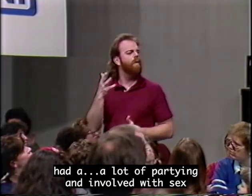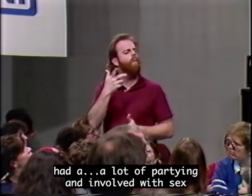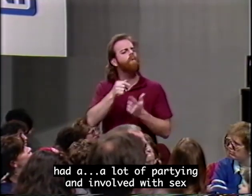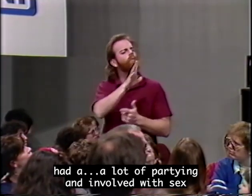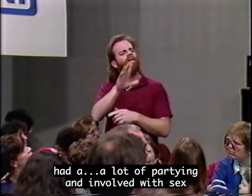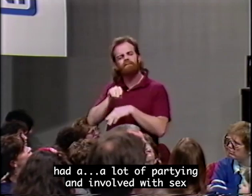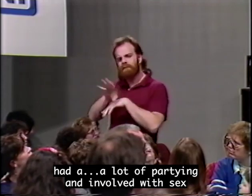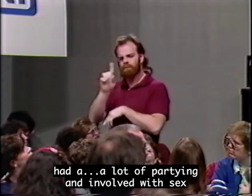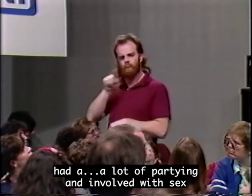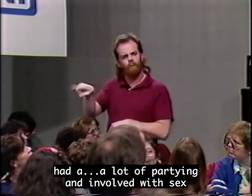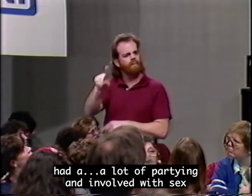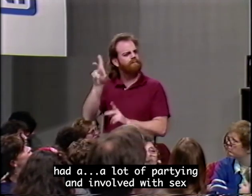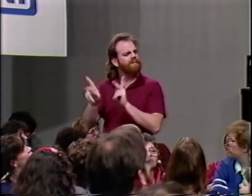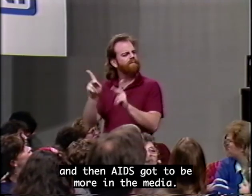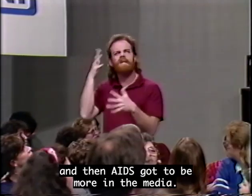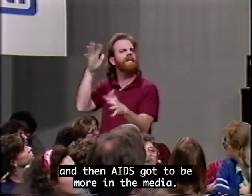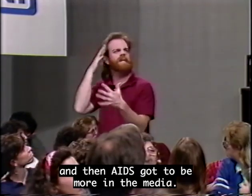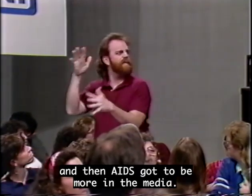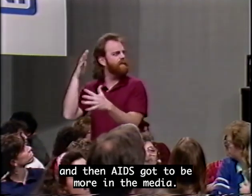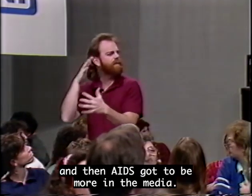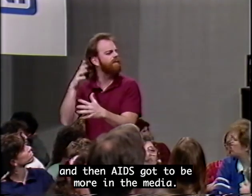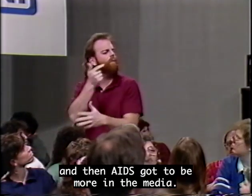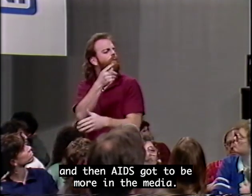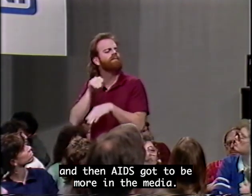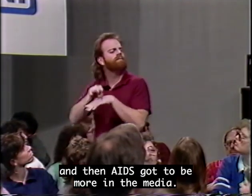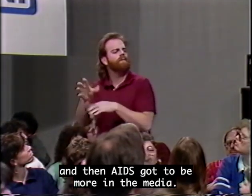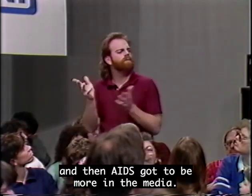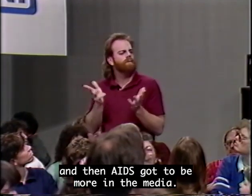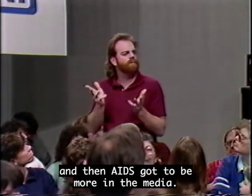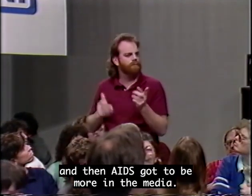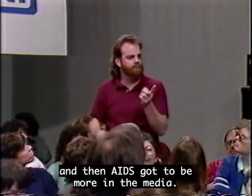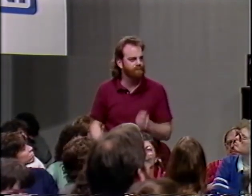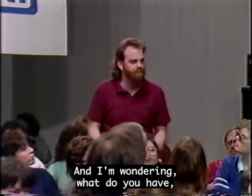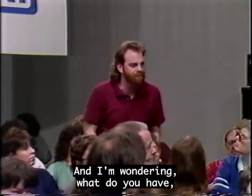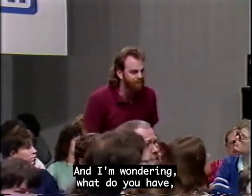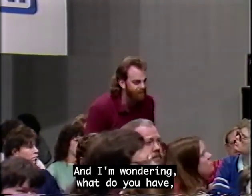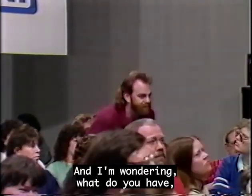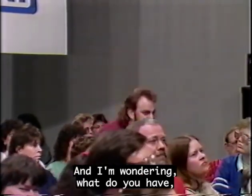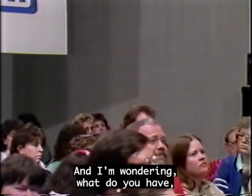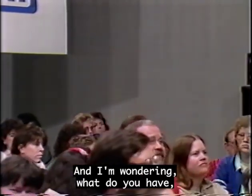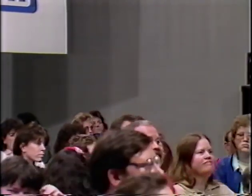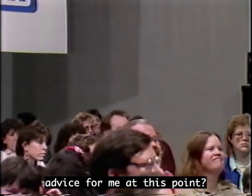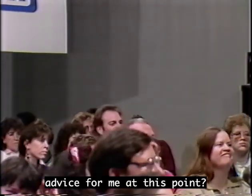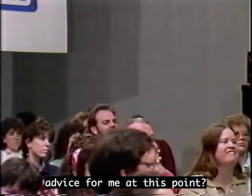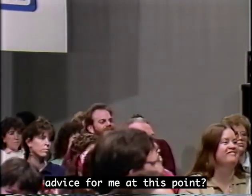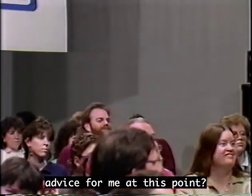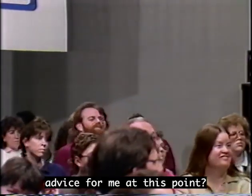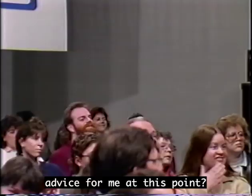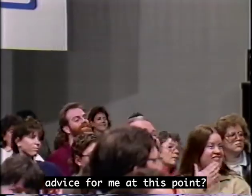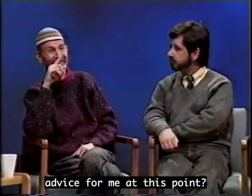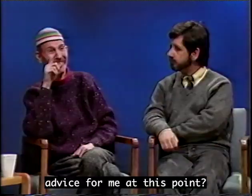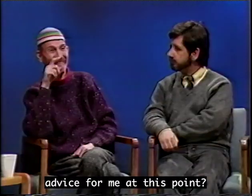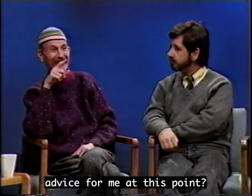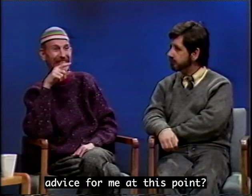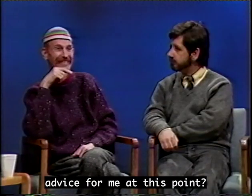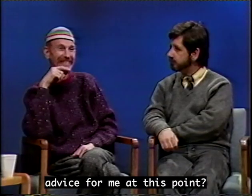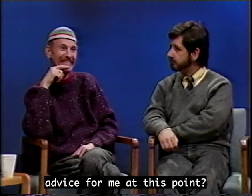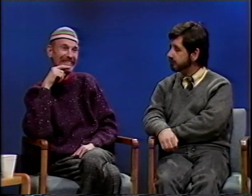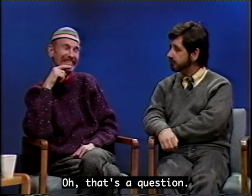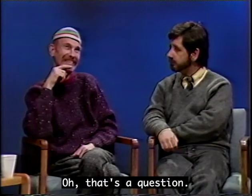had a lot of partying and involved with sex. And then AIDS got to be more in the media. And I'm wondering, what do you have advice for me at this point?